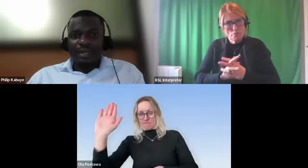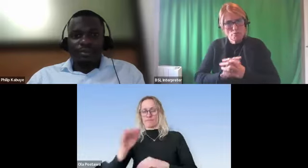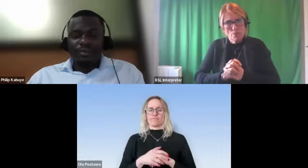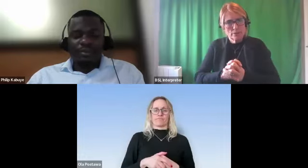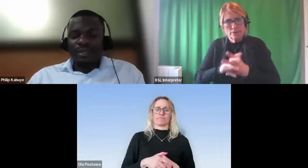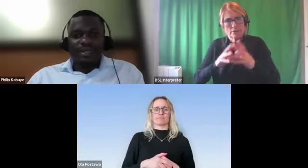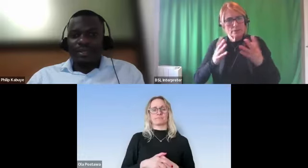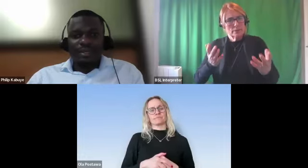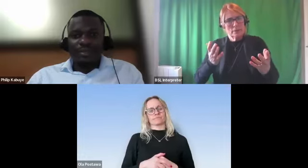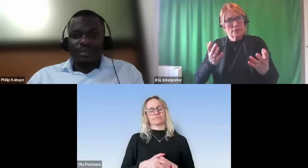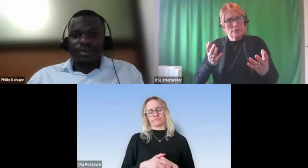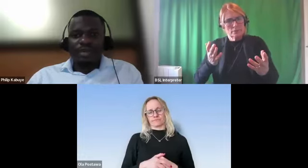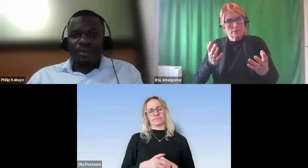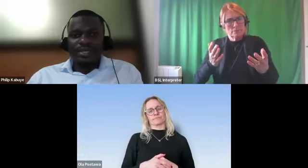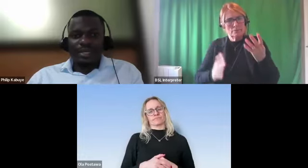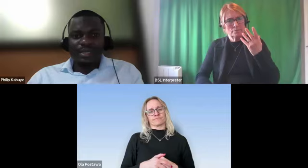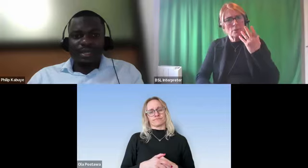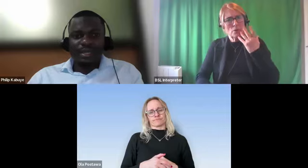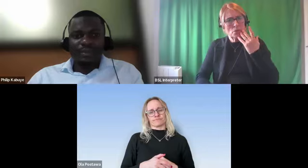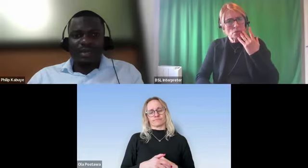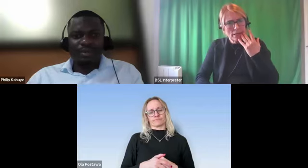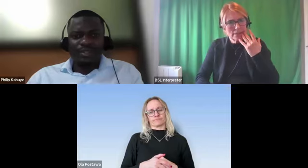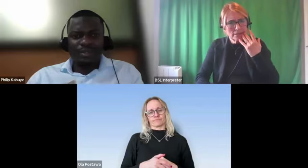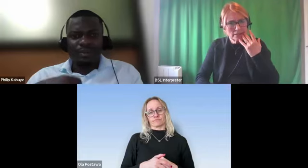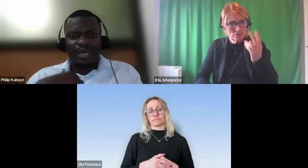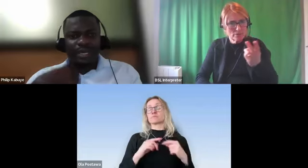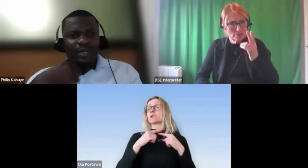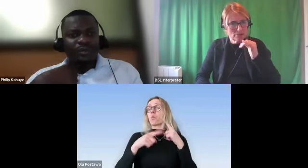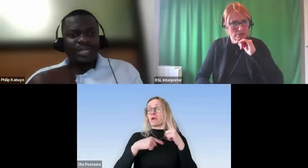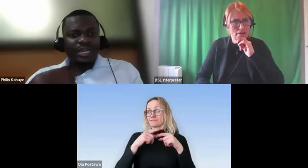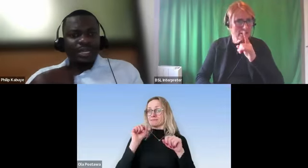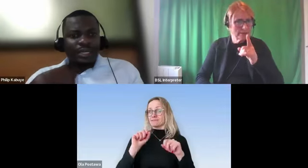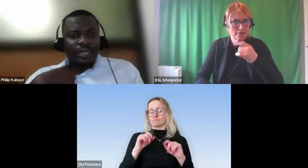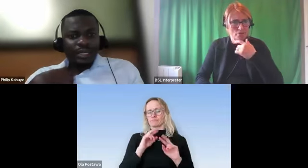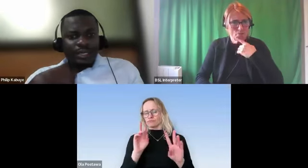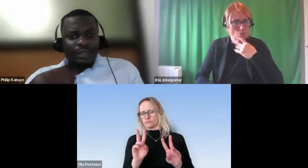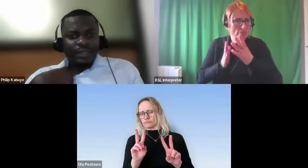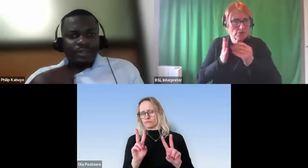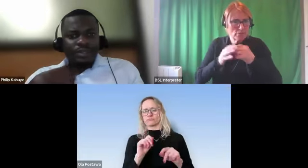But when you do a quick check, you'll have a question whether